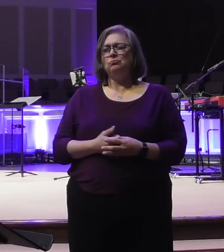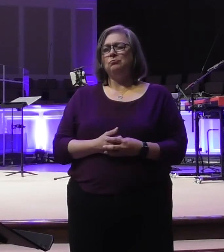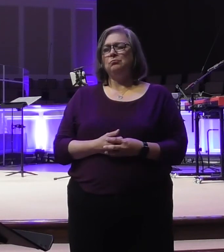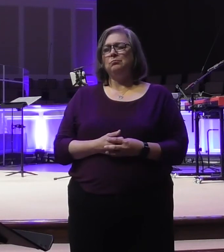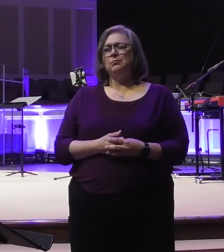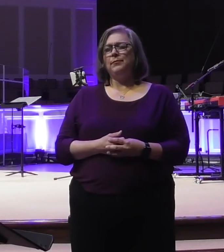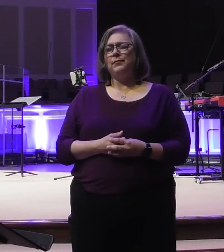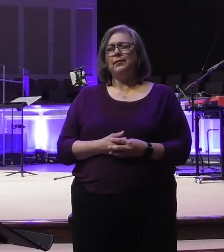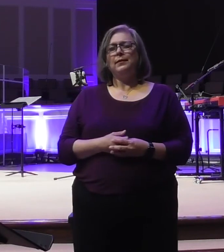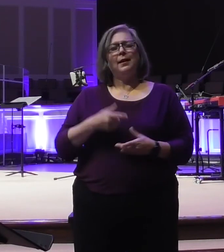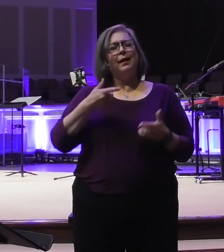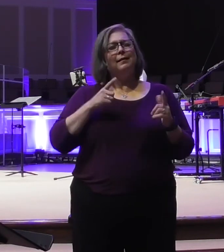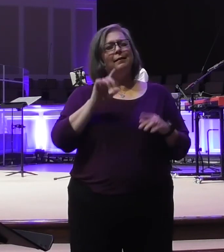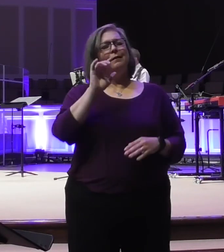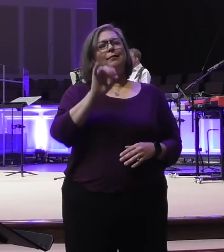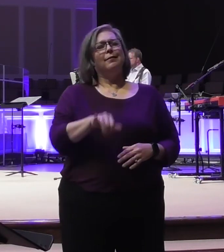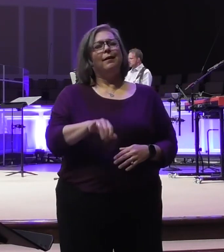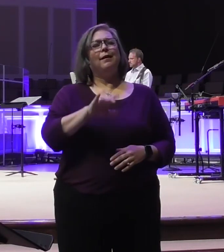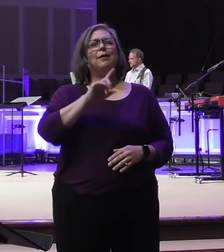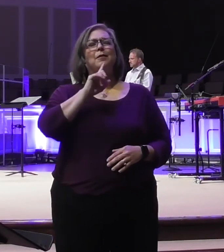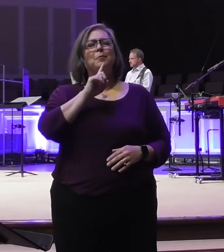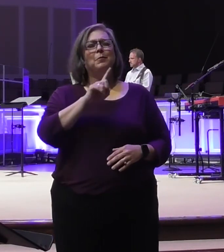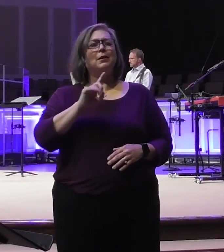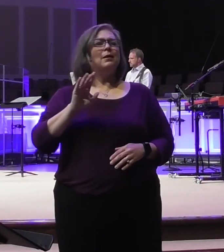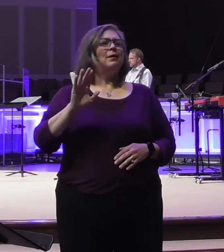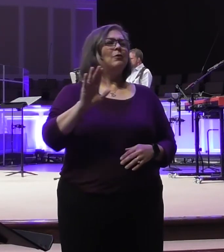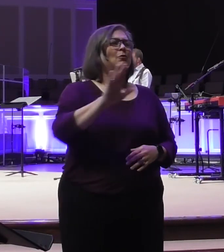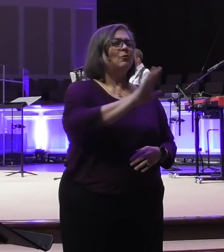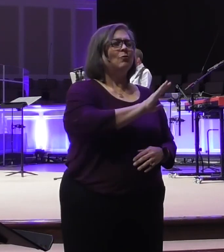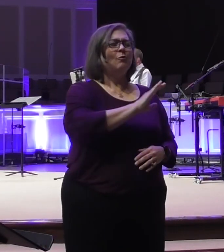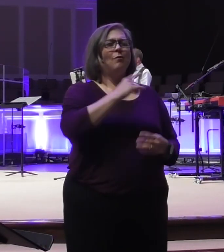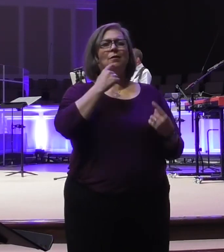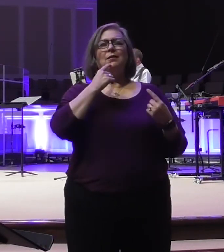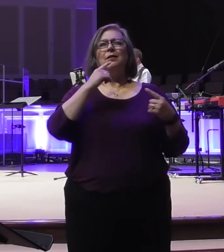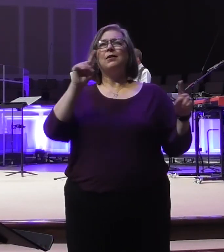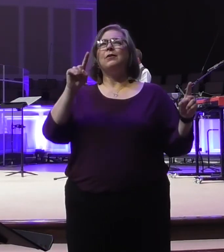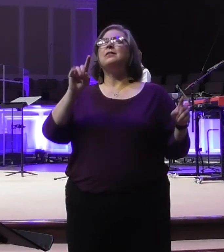Will you let that be your declaration? God, I need you.